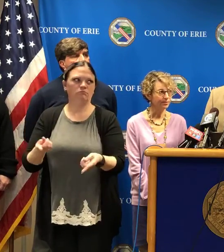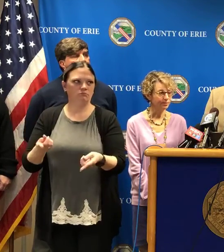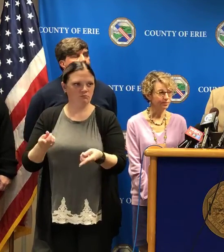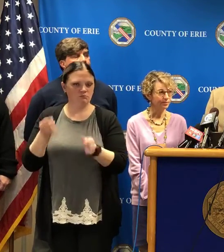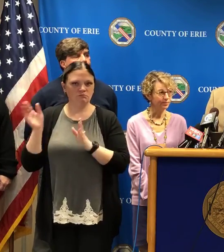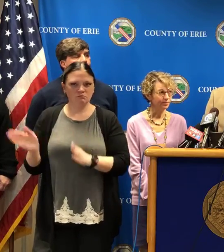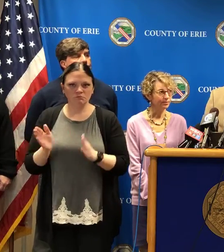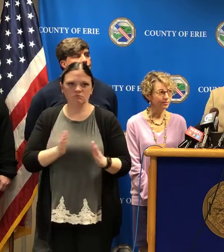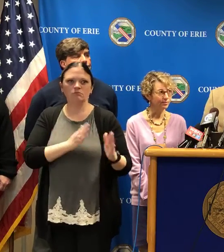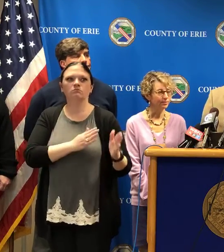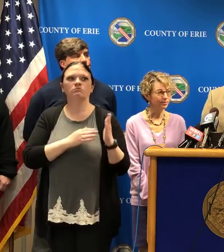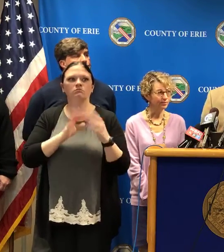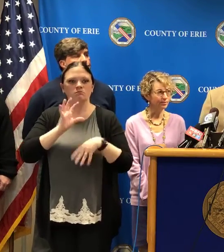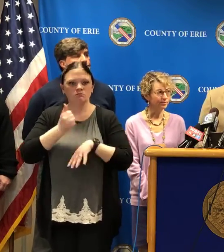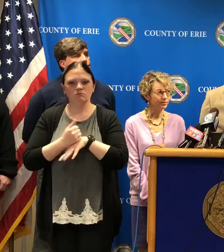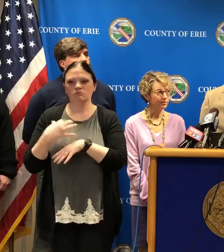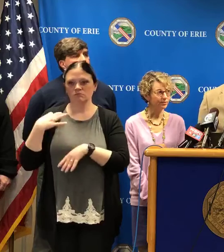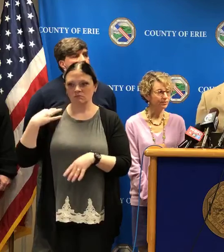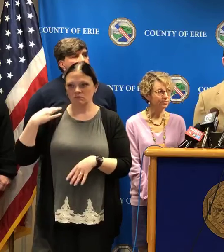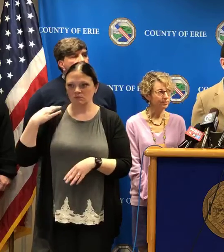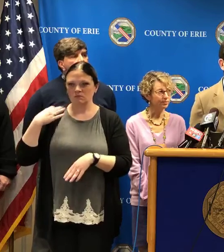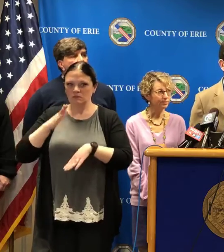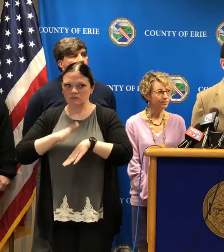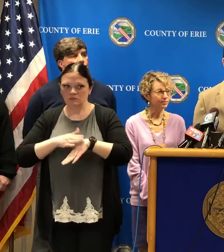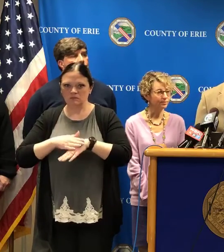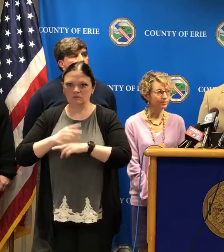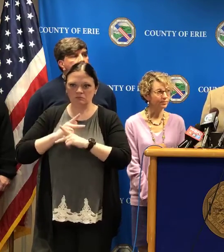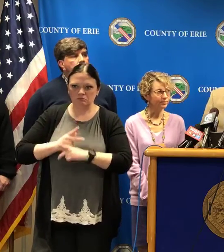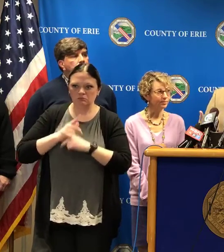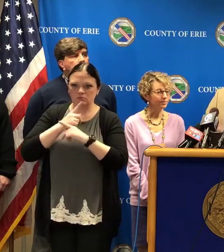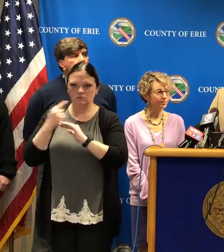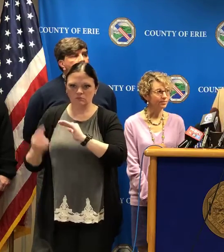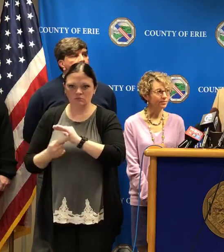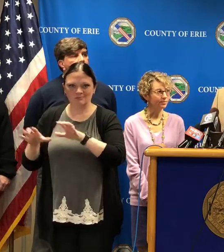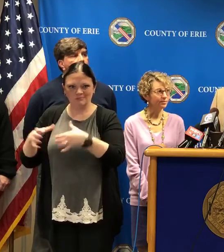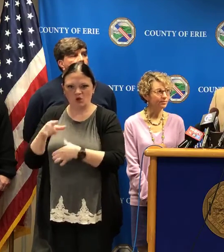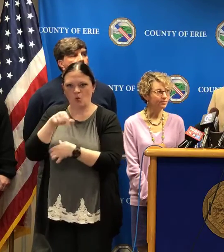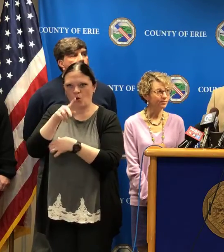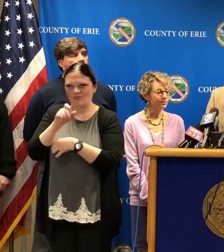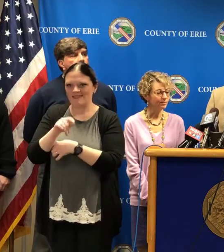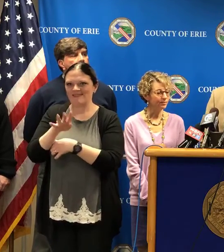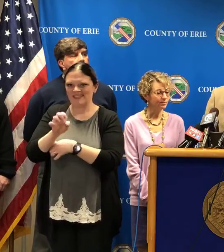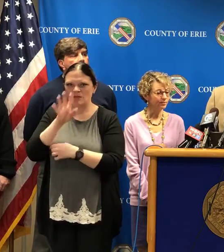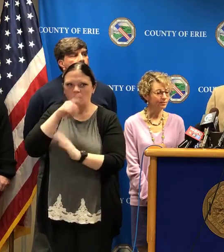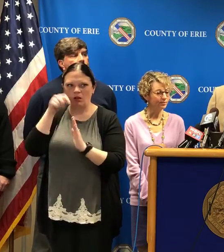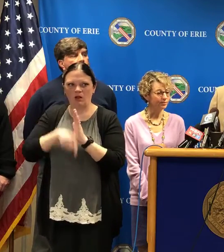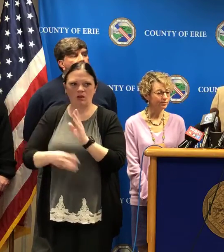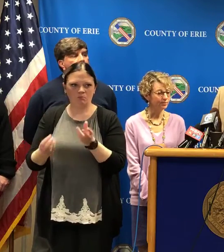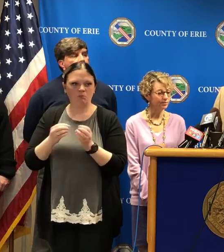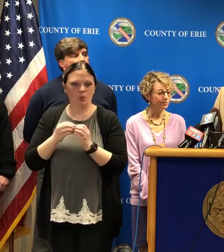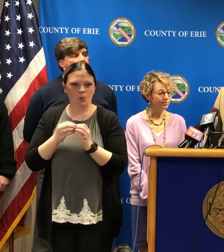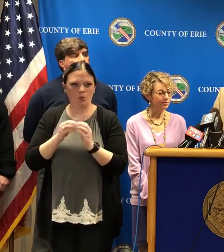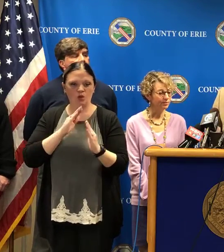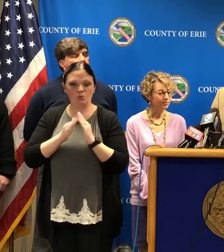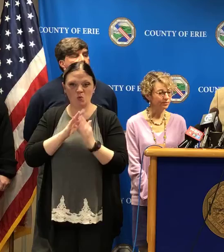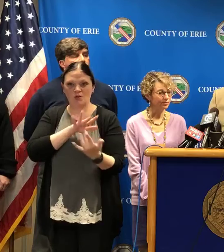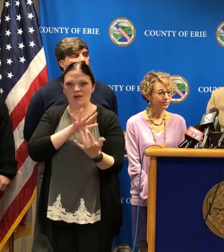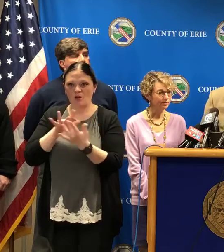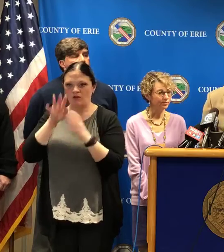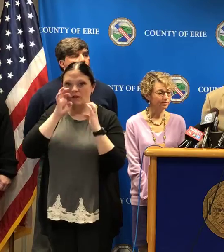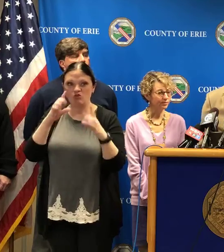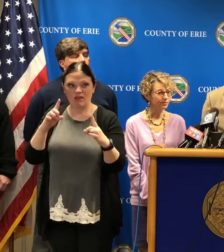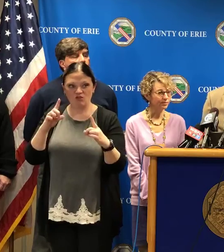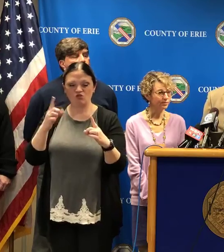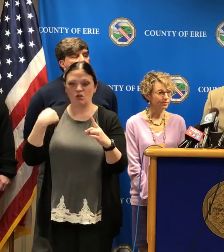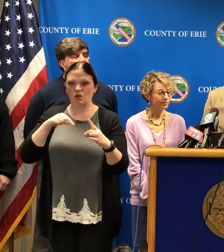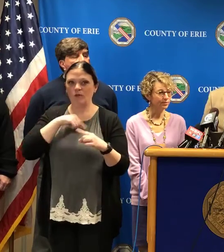Planning and preparation, a voluntary precautionary quarantine and a mandatory quarantine. We'll go a little bit more into that. Community outreach and education. We've